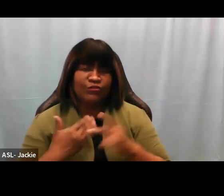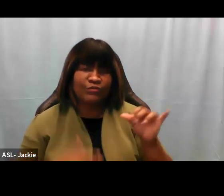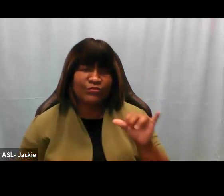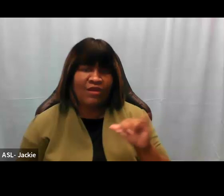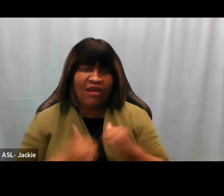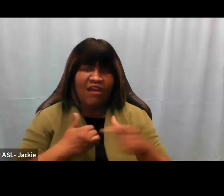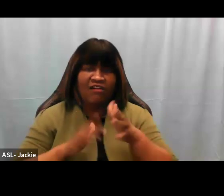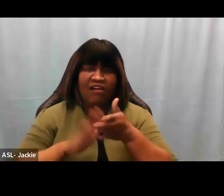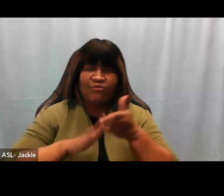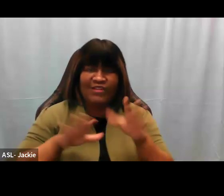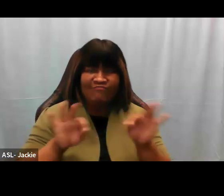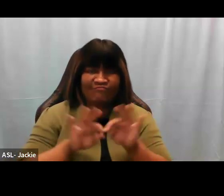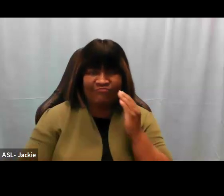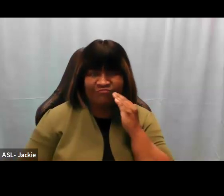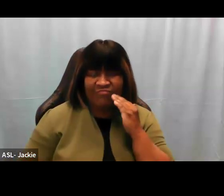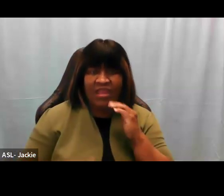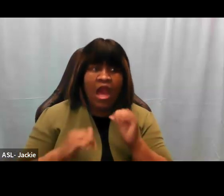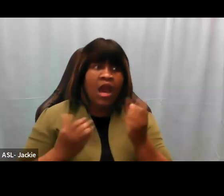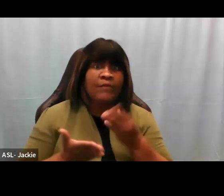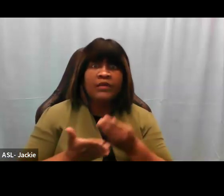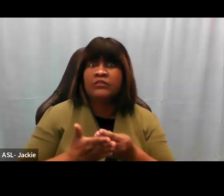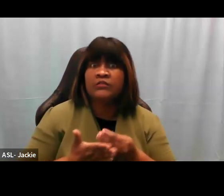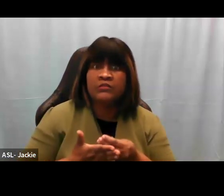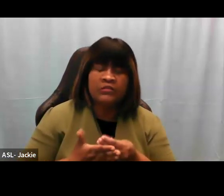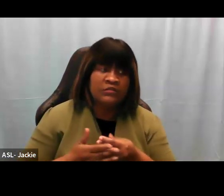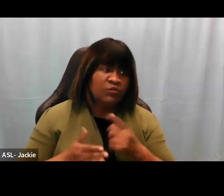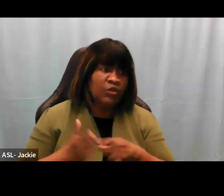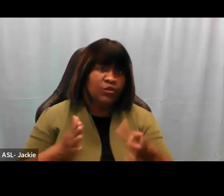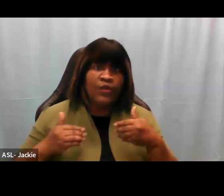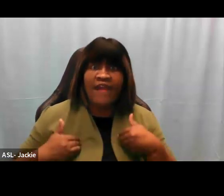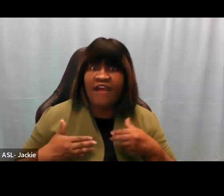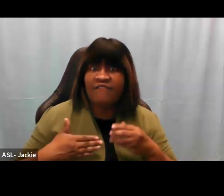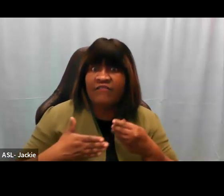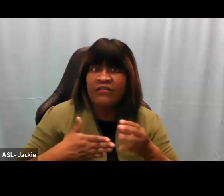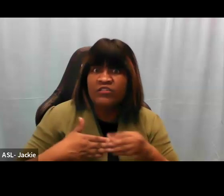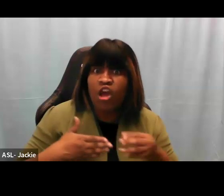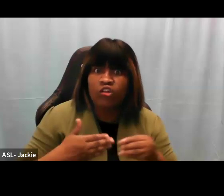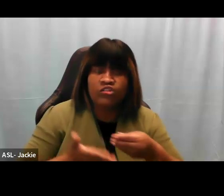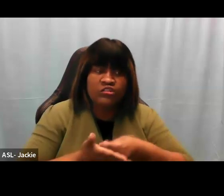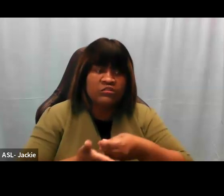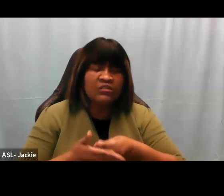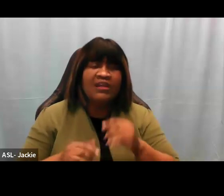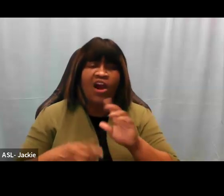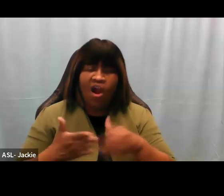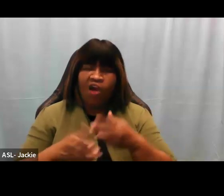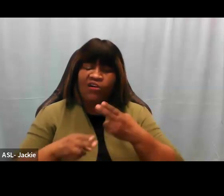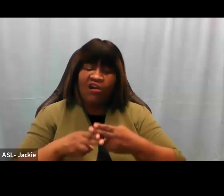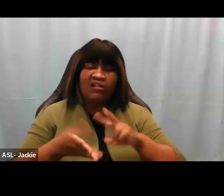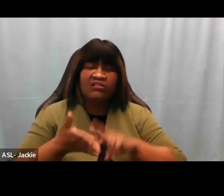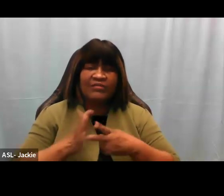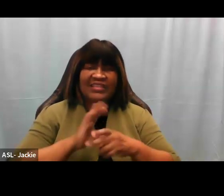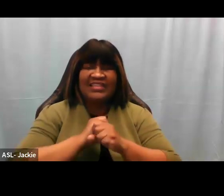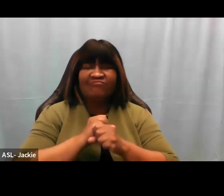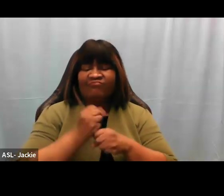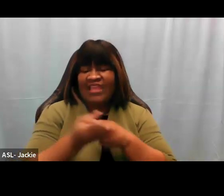they operate and what kind of dollars that they have. All of this is also advocacy work too, because